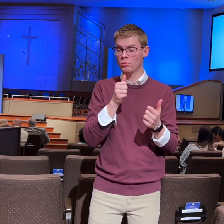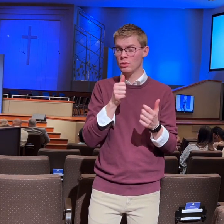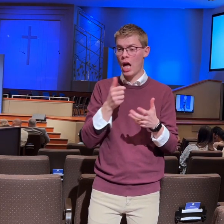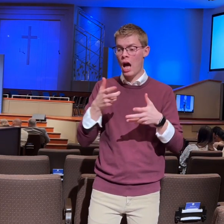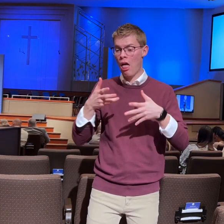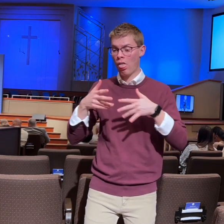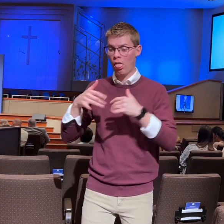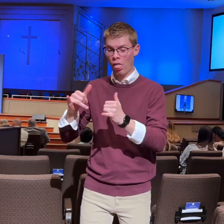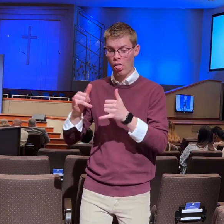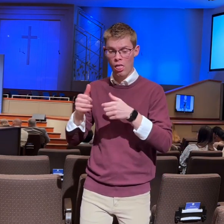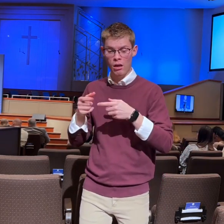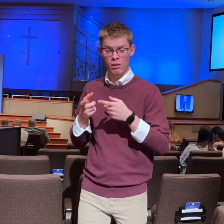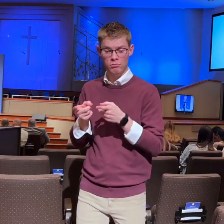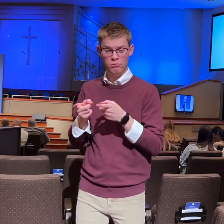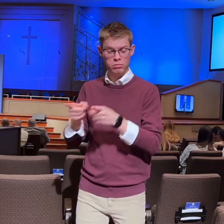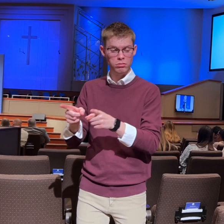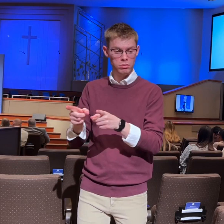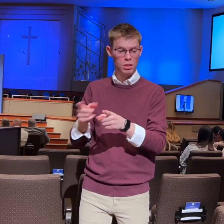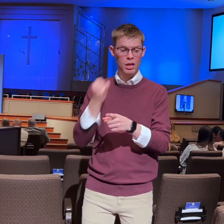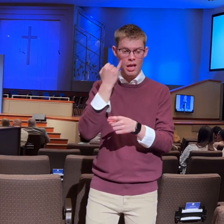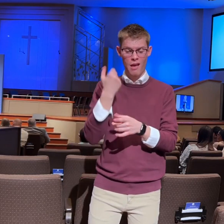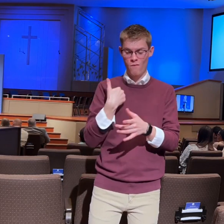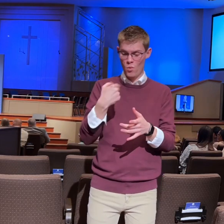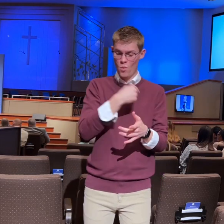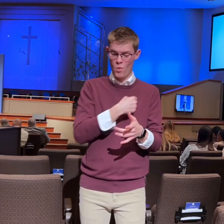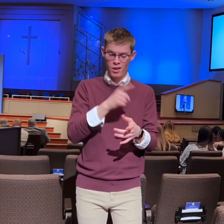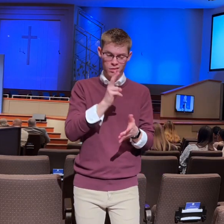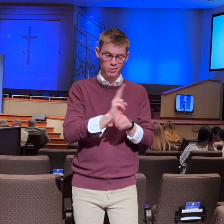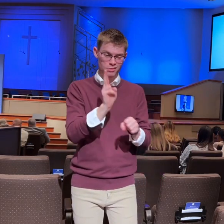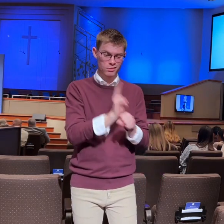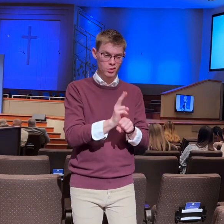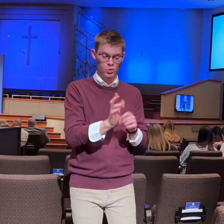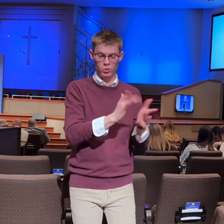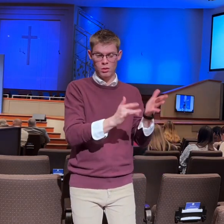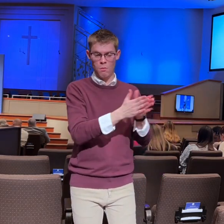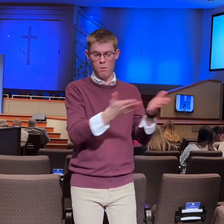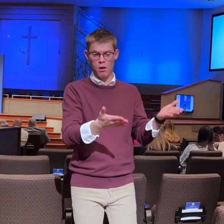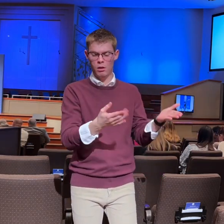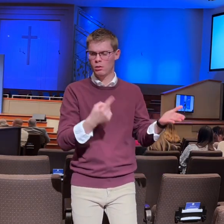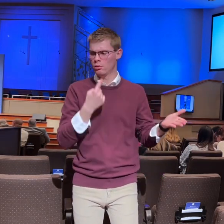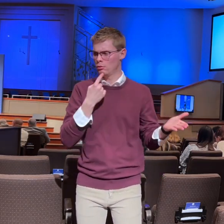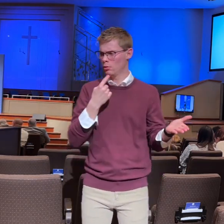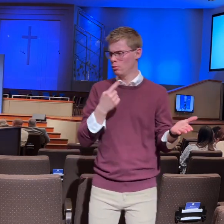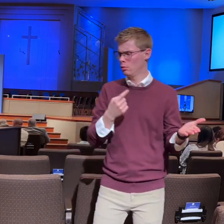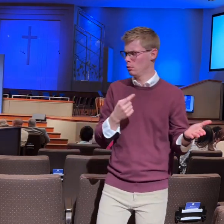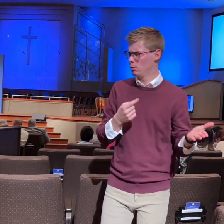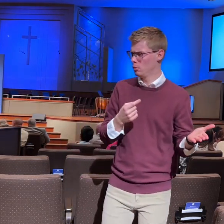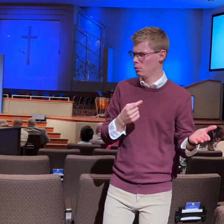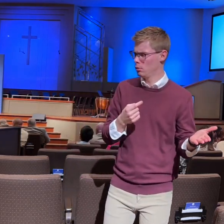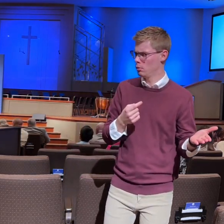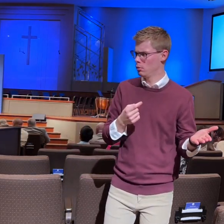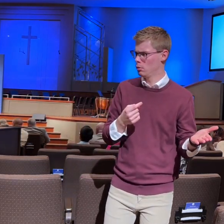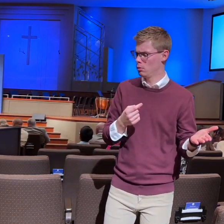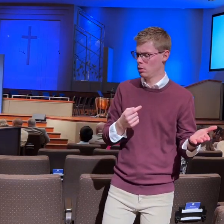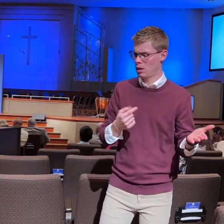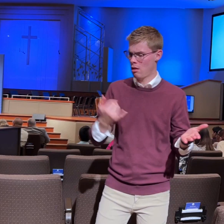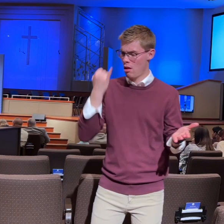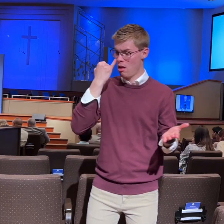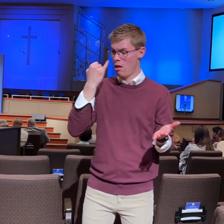Now, this is a preacher saying that if we preach this book, we're going to become irrelevant.